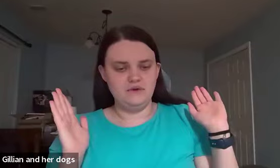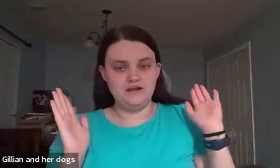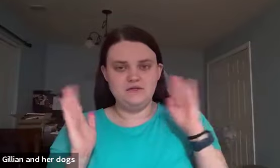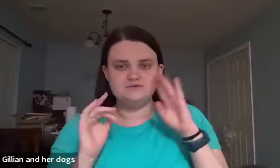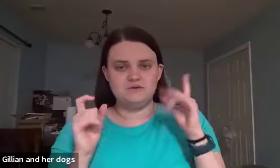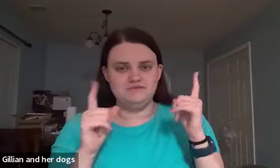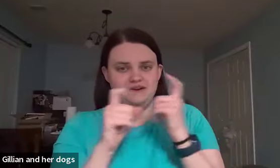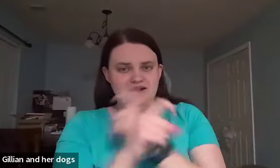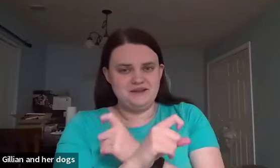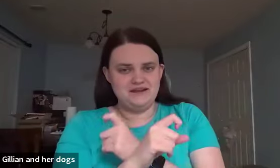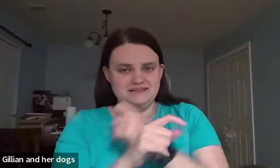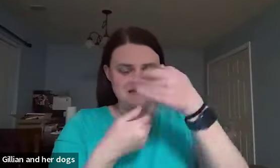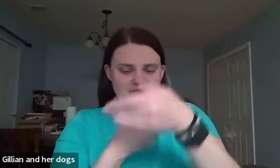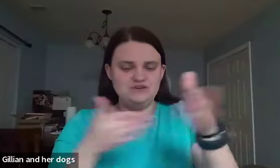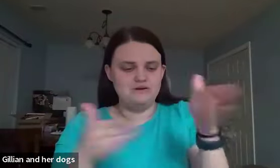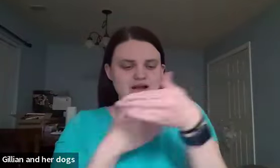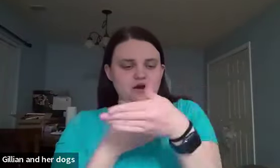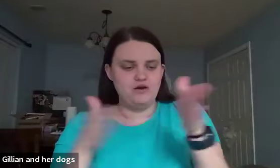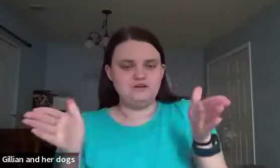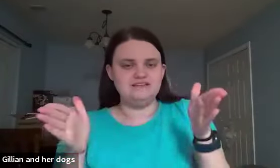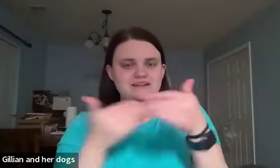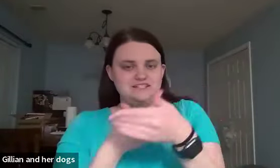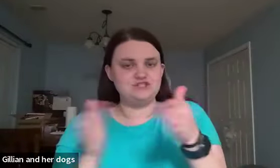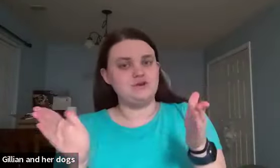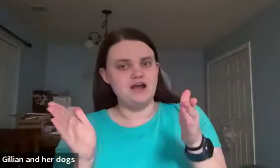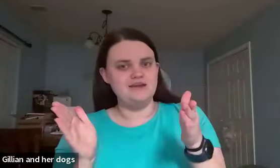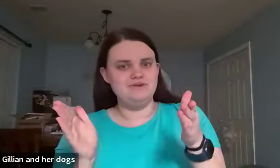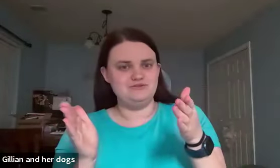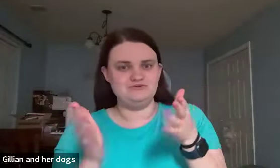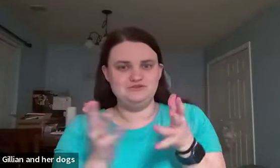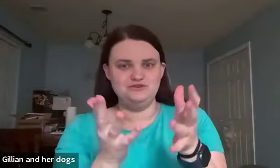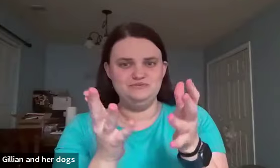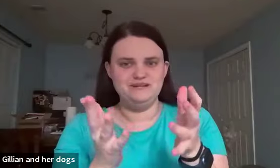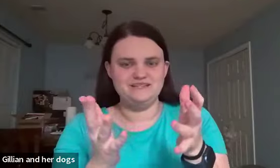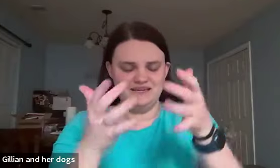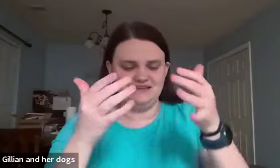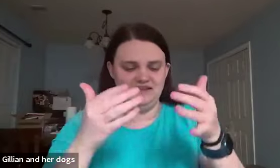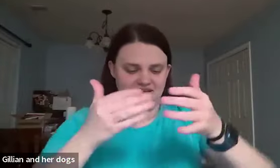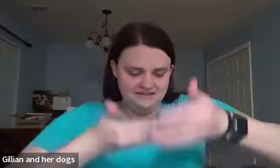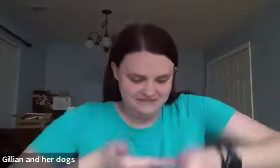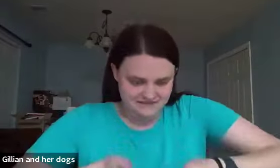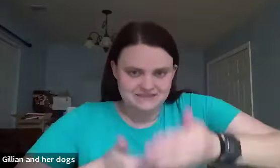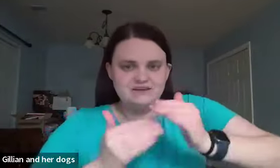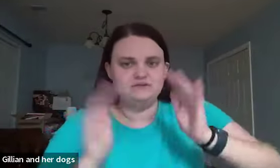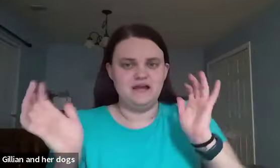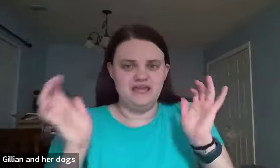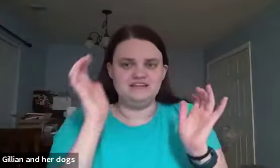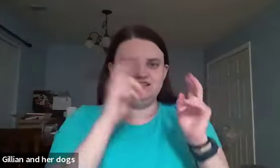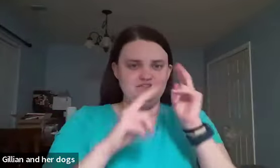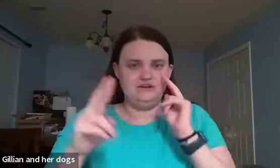I know that was probably very complicated because that one's already a hard one to like describe through Zoom because I can't like tilt my hand. You